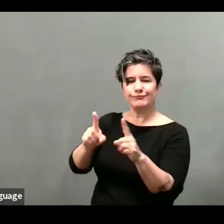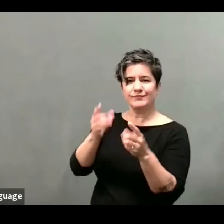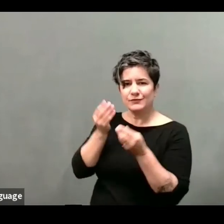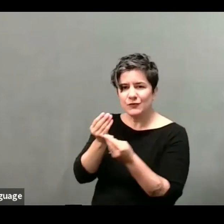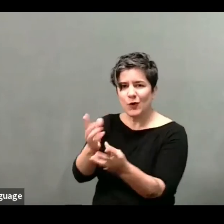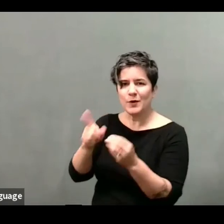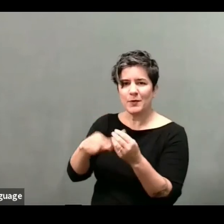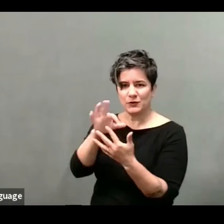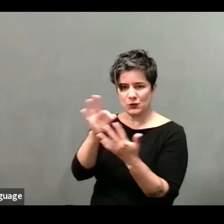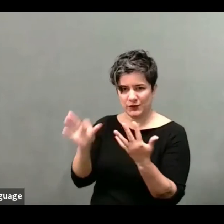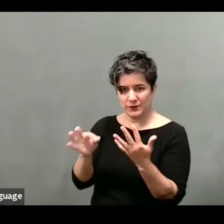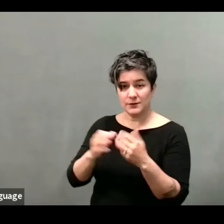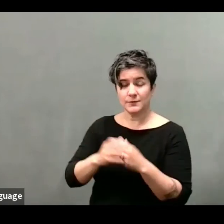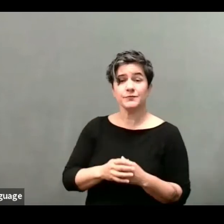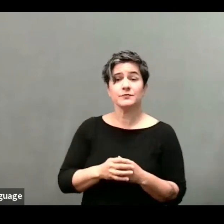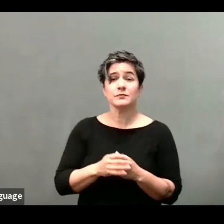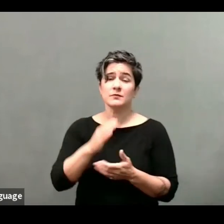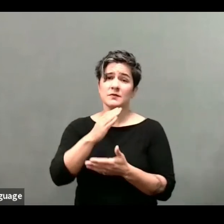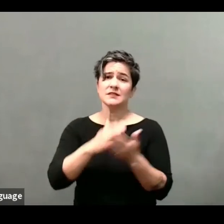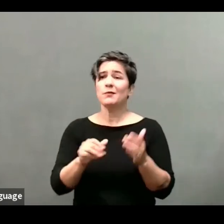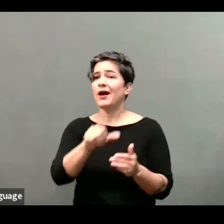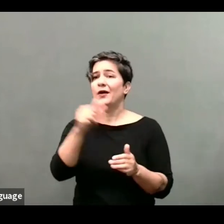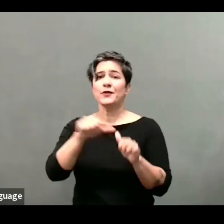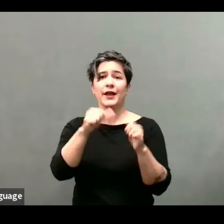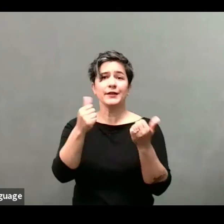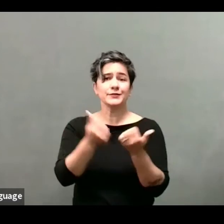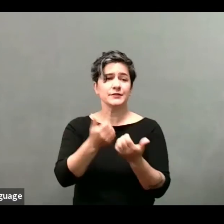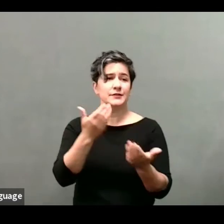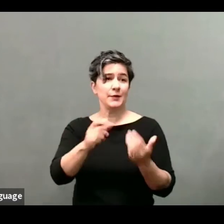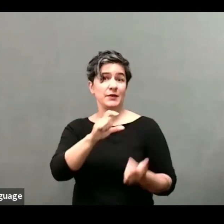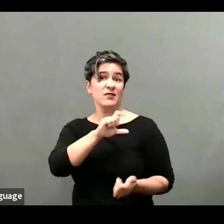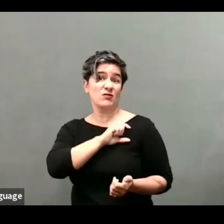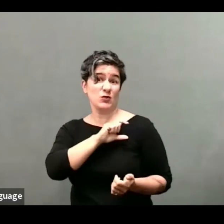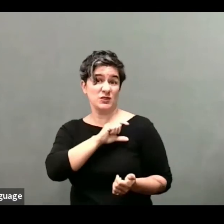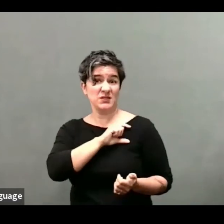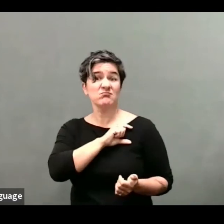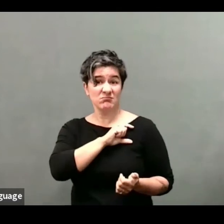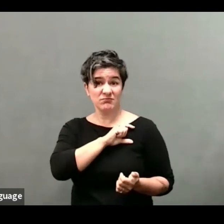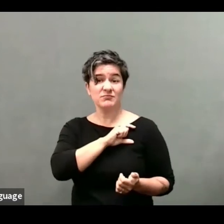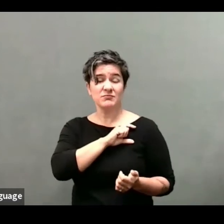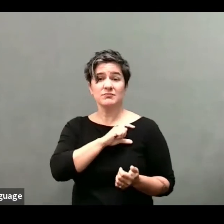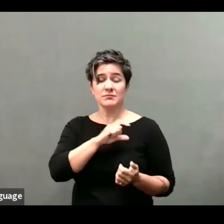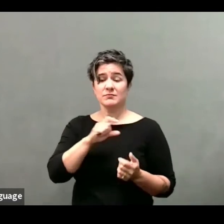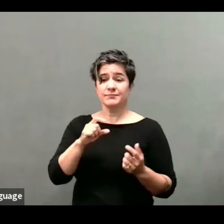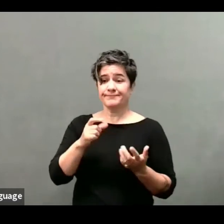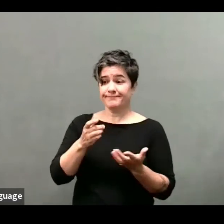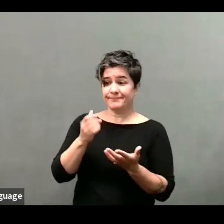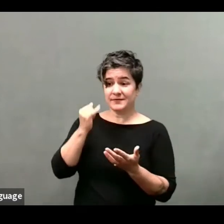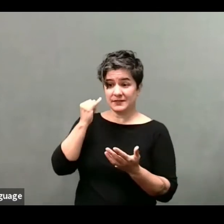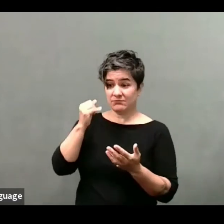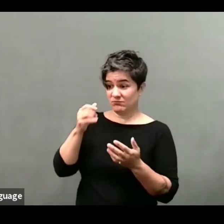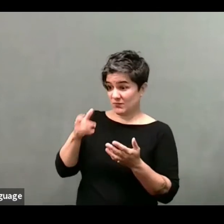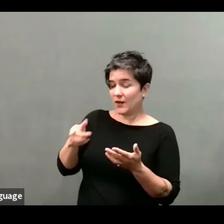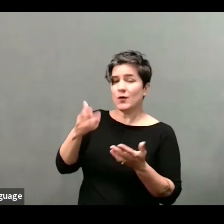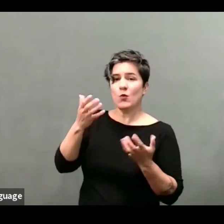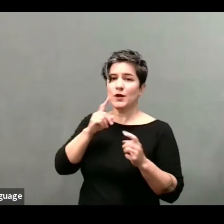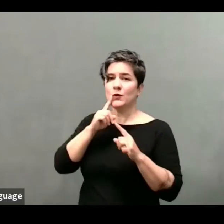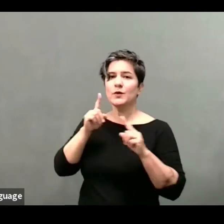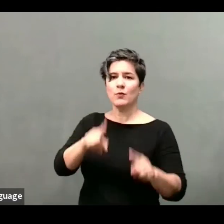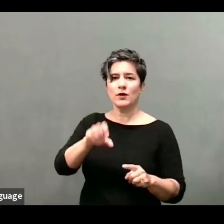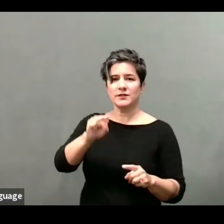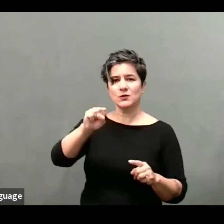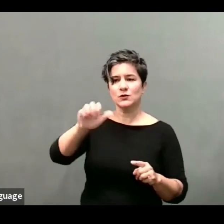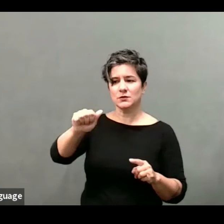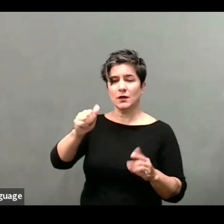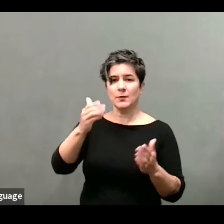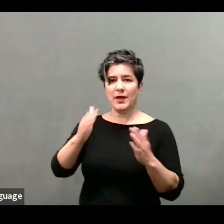come to healthcare through other agencies, such as a law enforcement agency. If they know that they want to report the sexual assault,